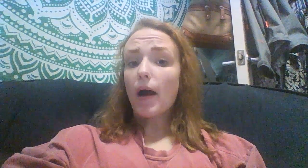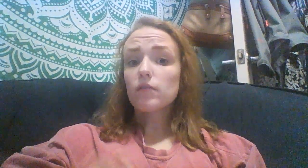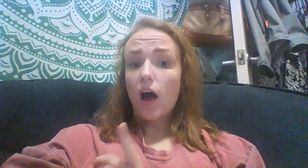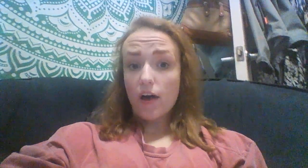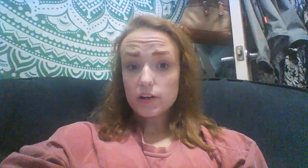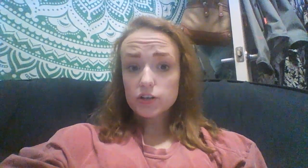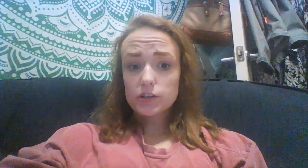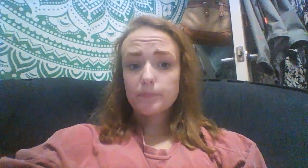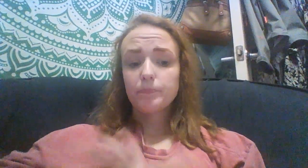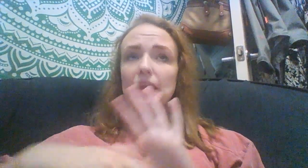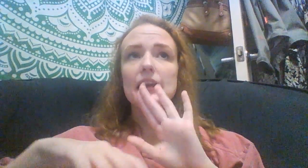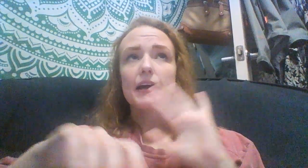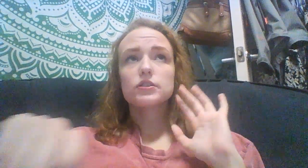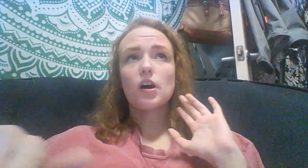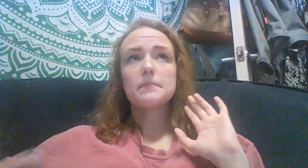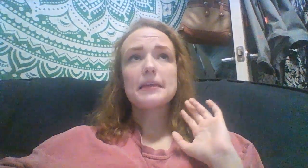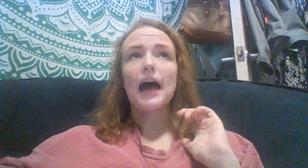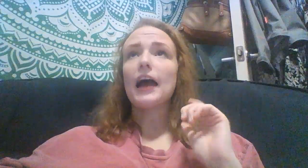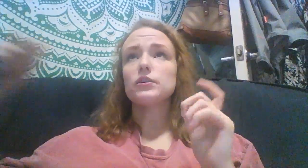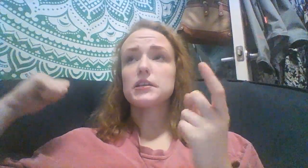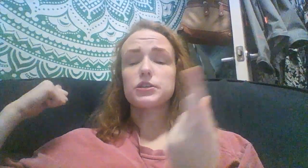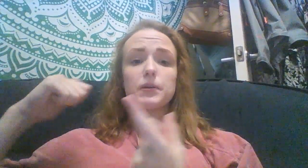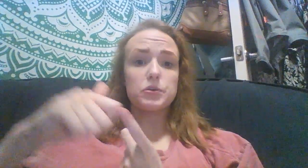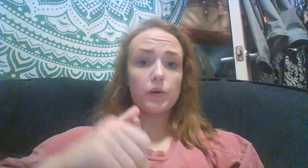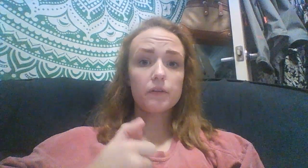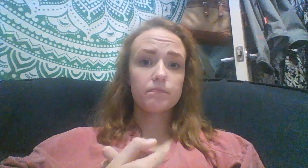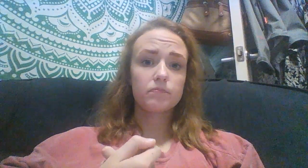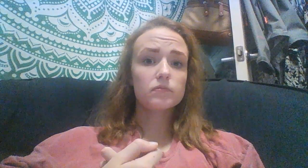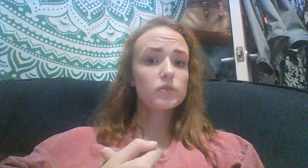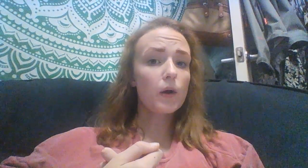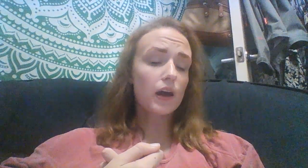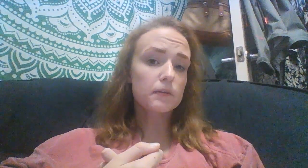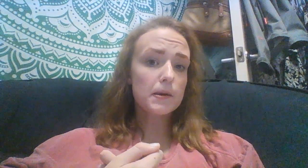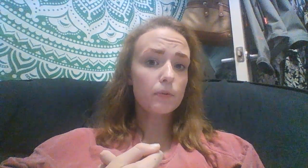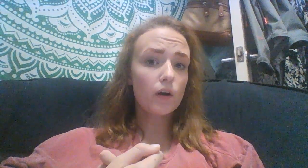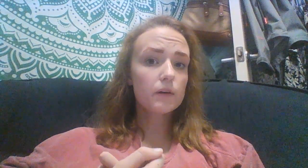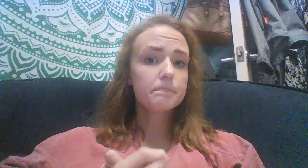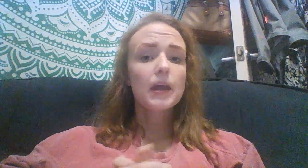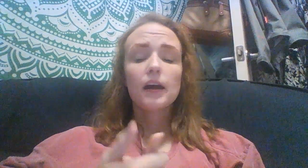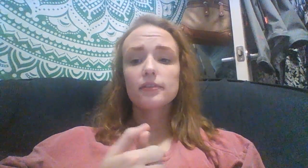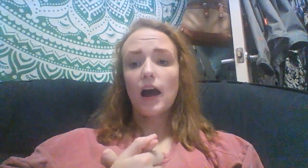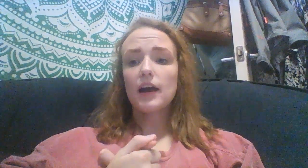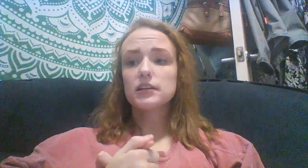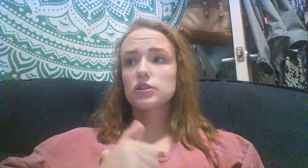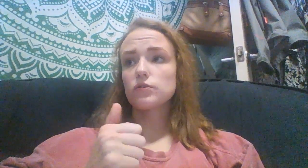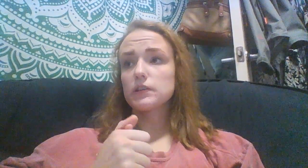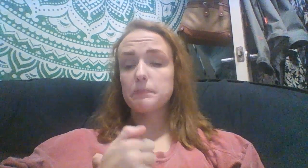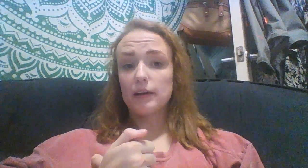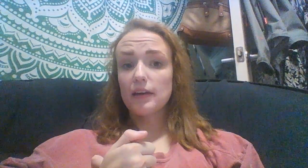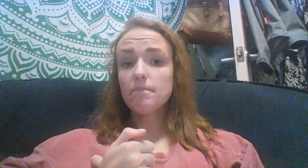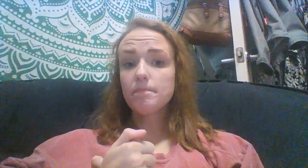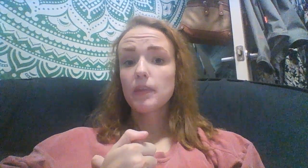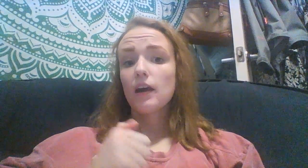About others, it has taught me that I don't need to ignore the way other people are, that I need to respect them,